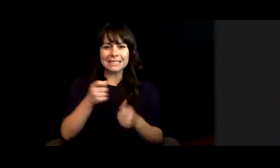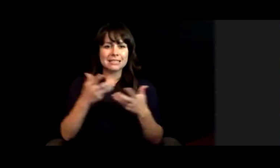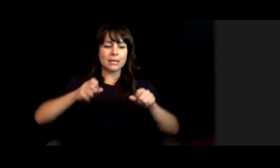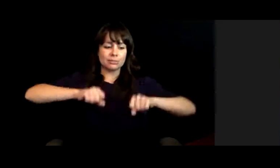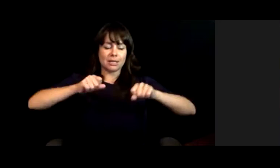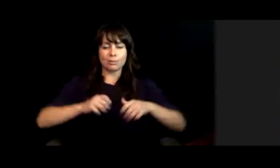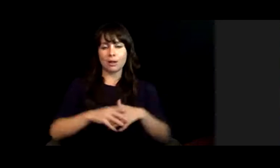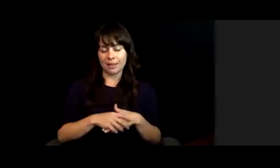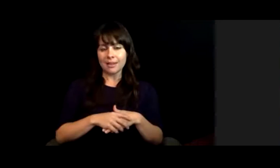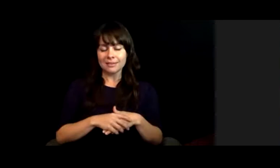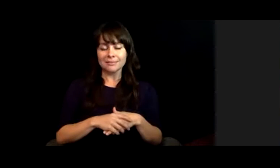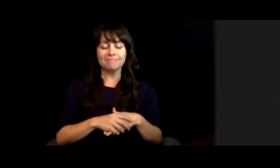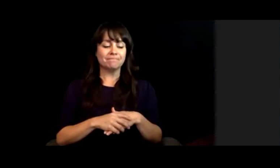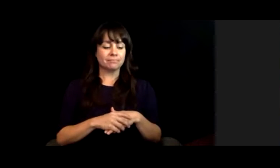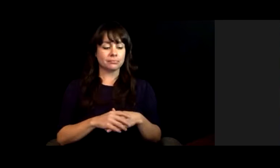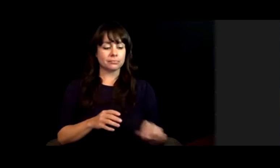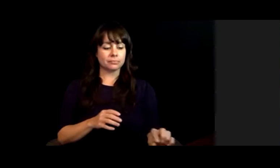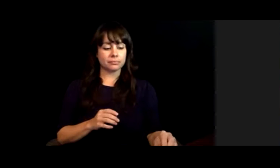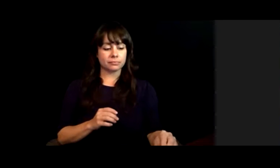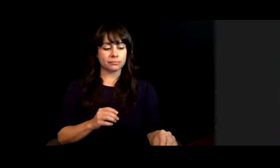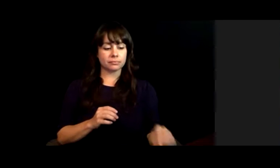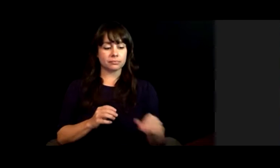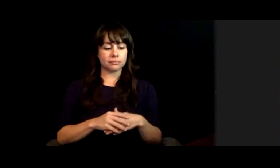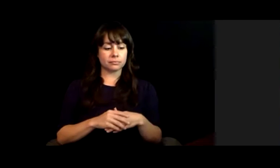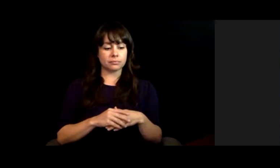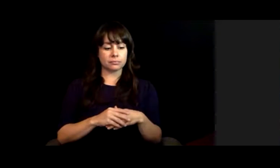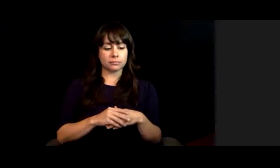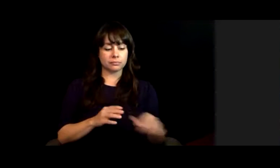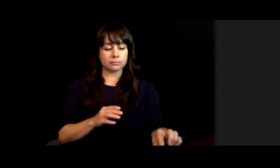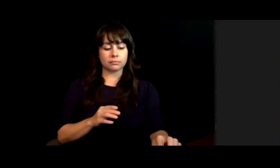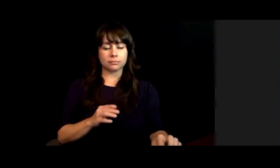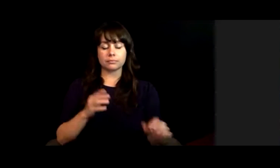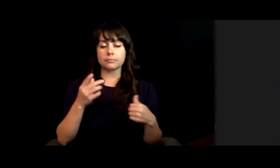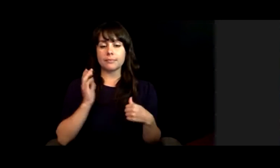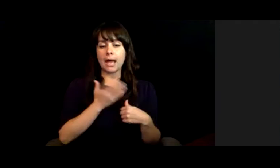a will to do so, and we certainly had that. Our leadership in the General Assembly